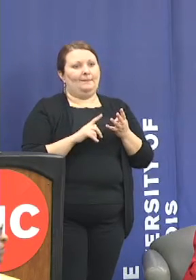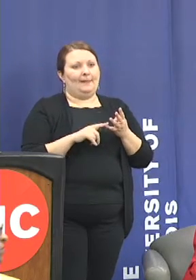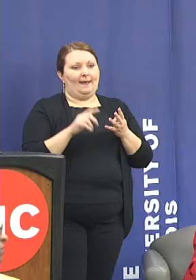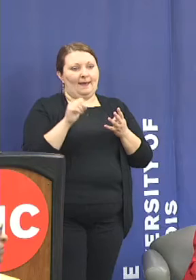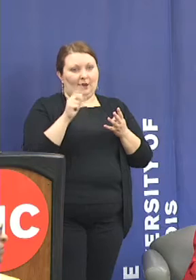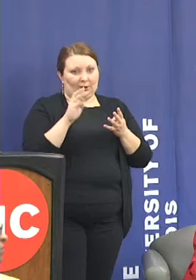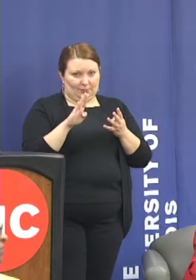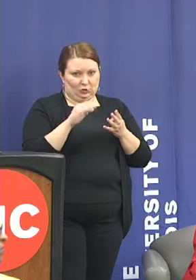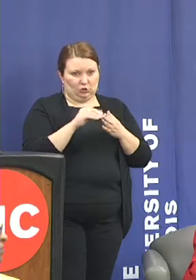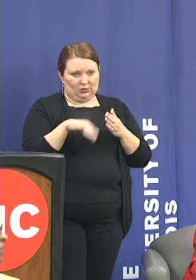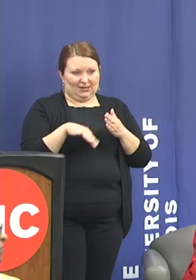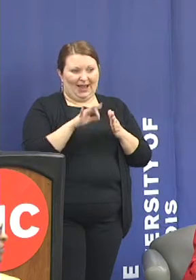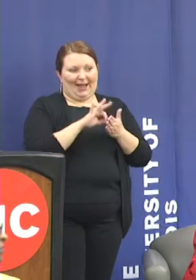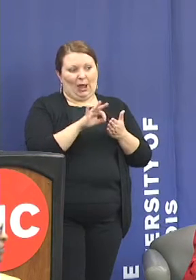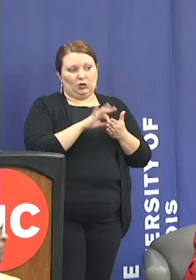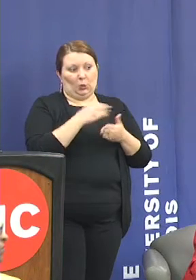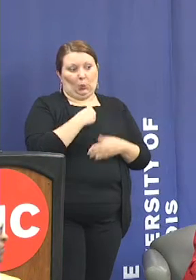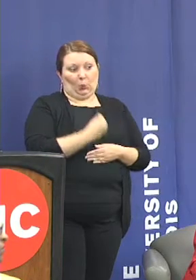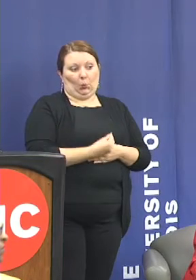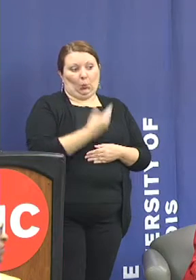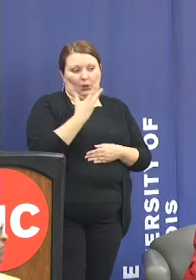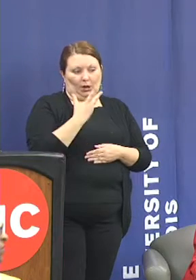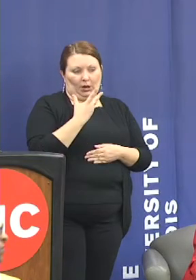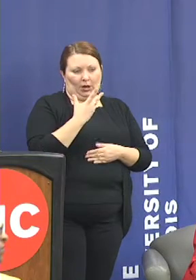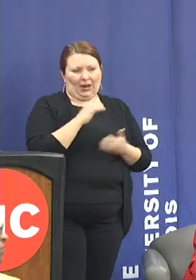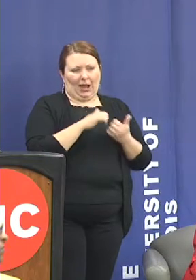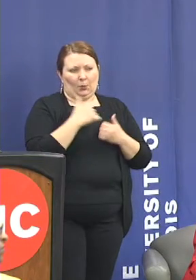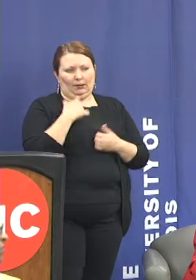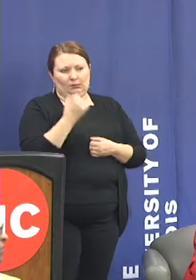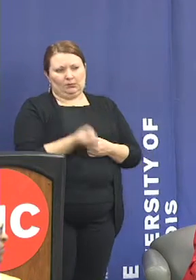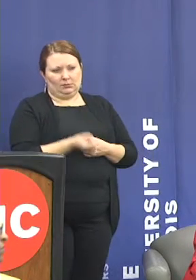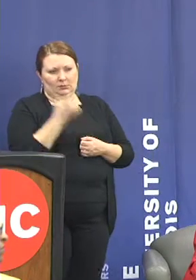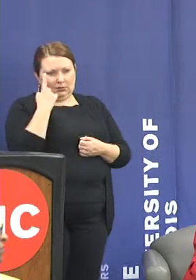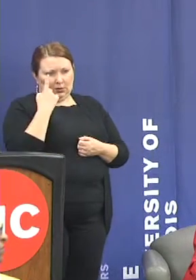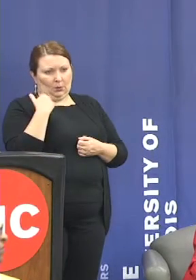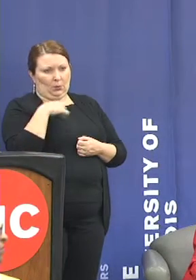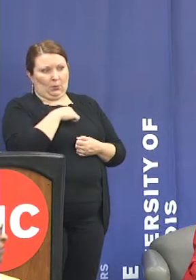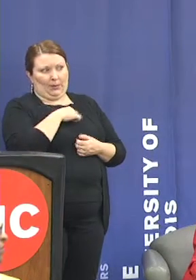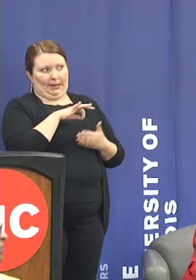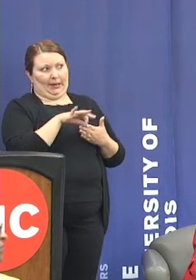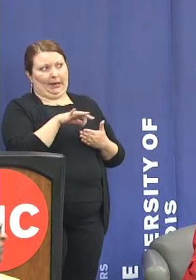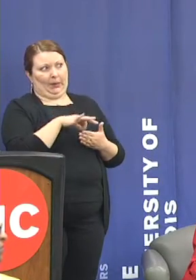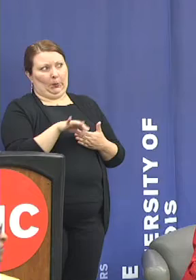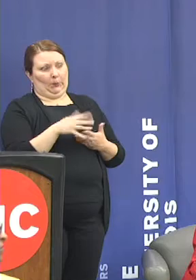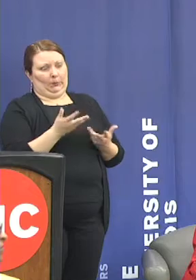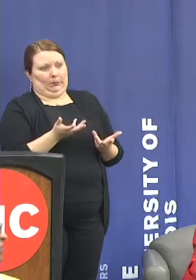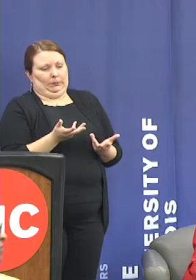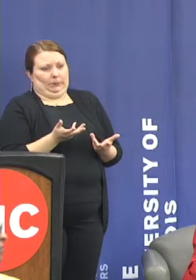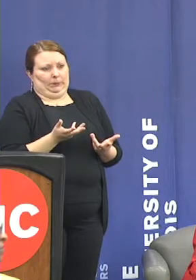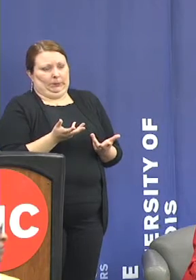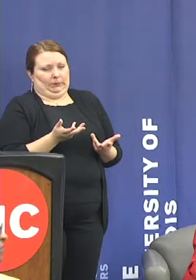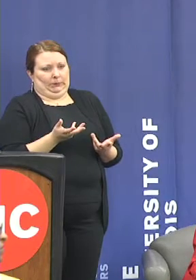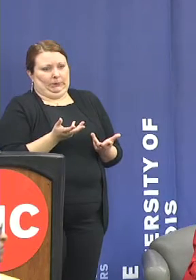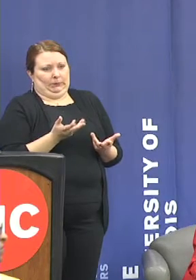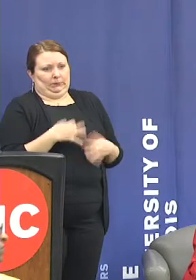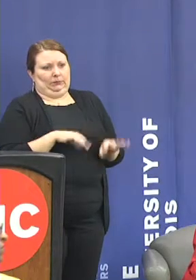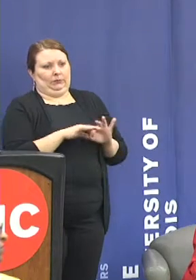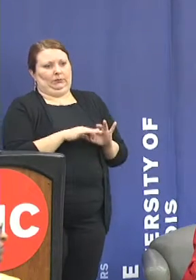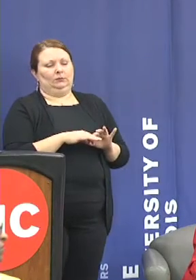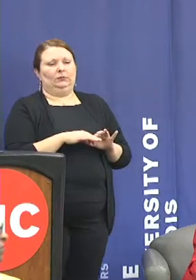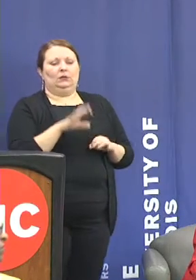Muslim and Arab students can be counted as white, how we understand what we count, right? So